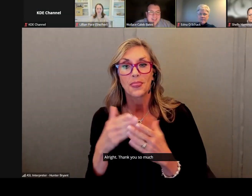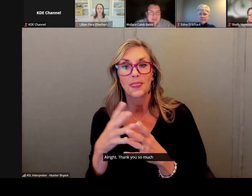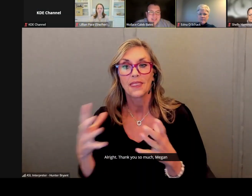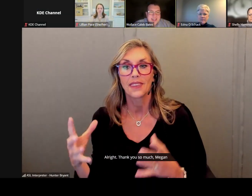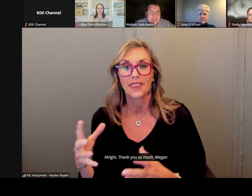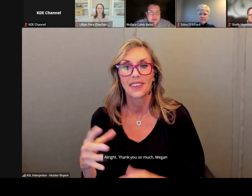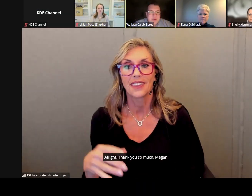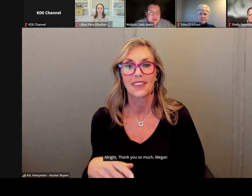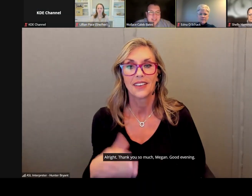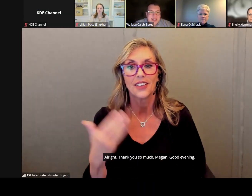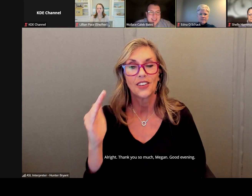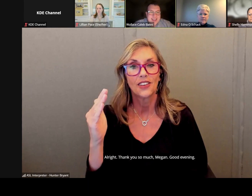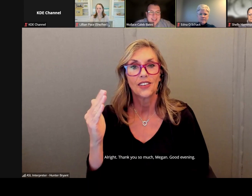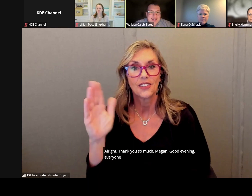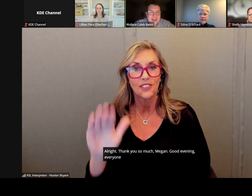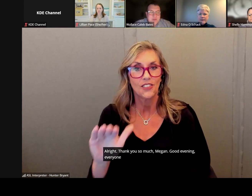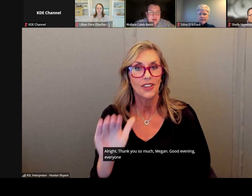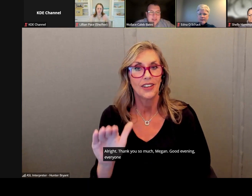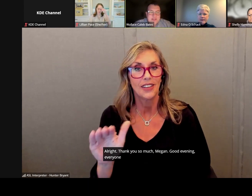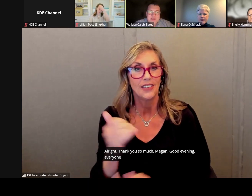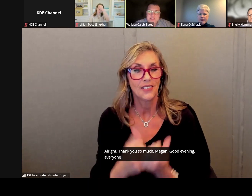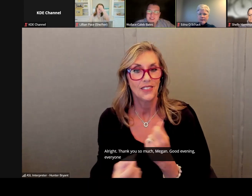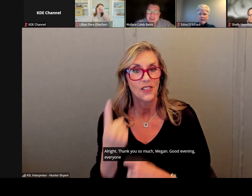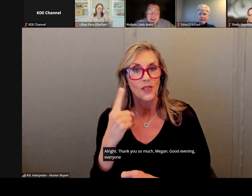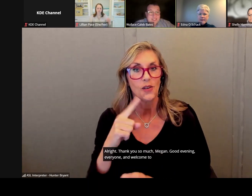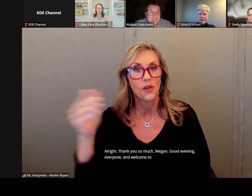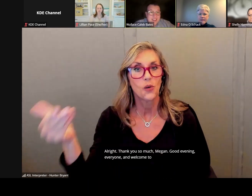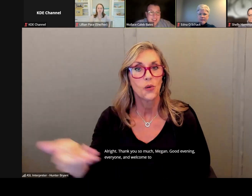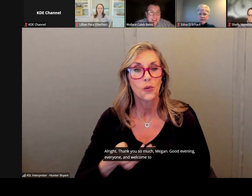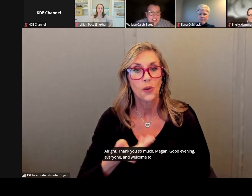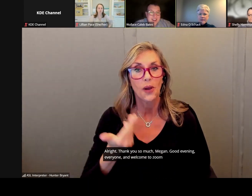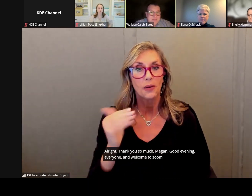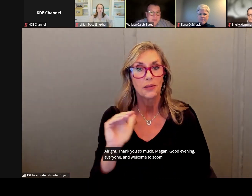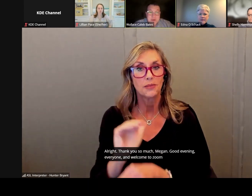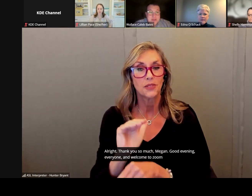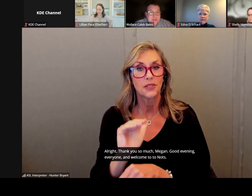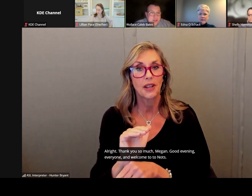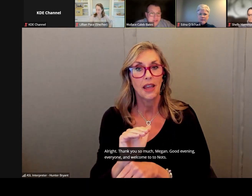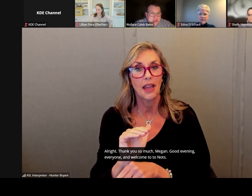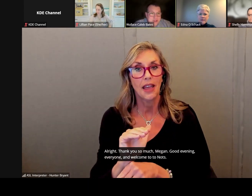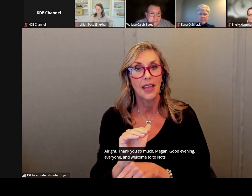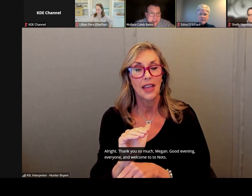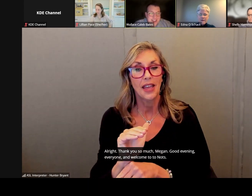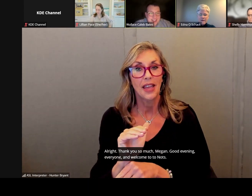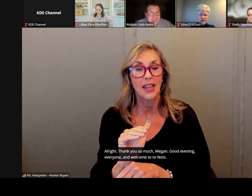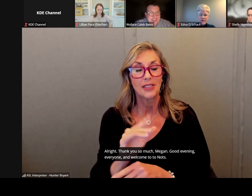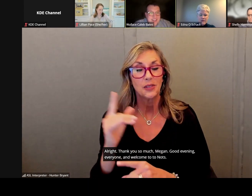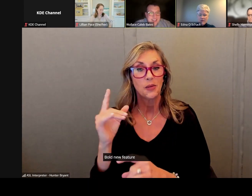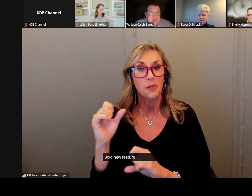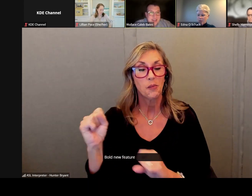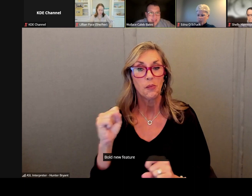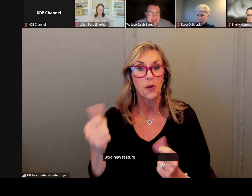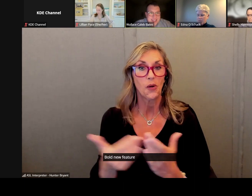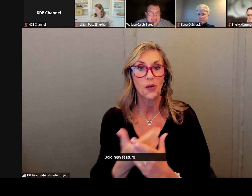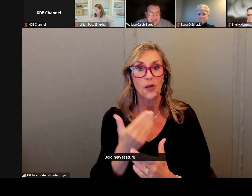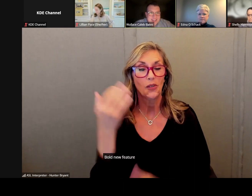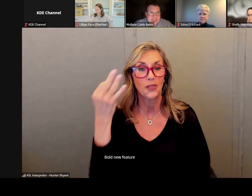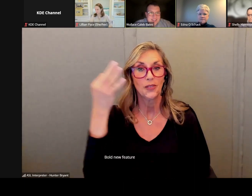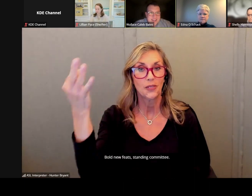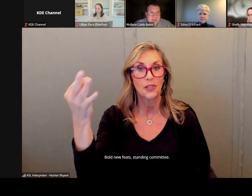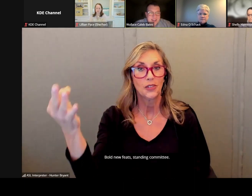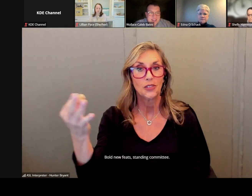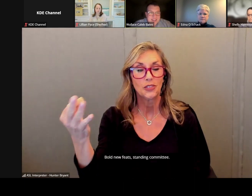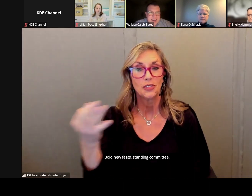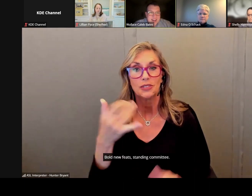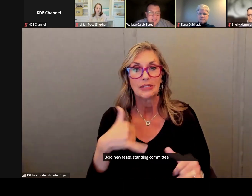Good evening, everyone, and welcome to tonight's Bold New Futures Standing Committee meeting. It is